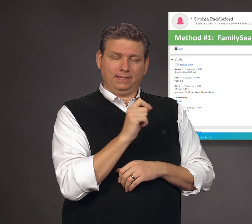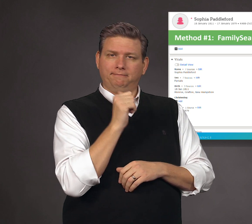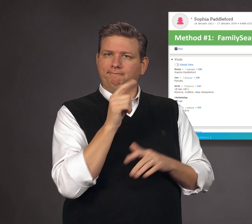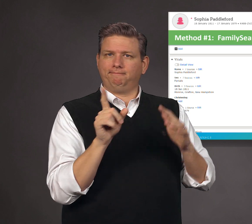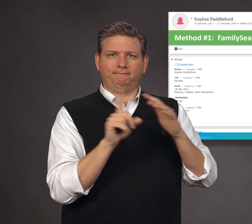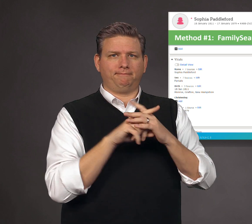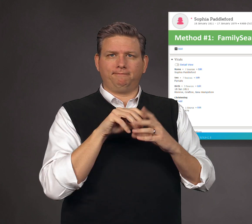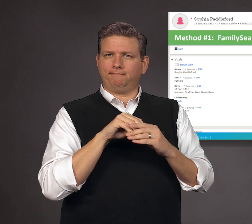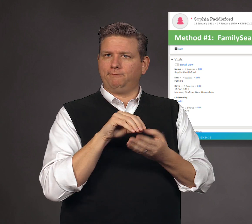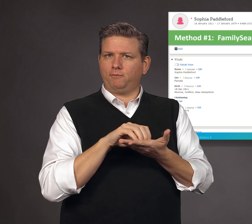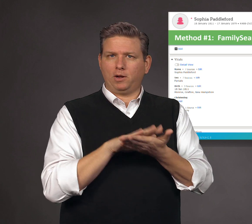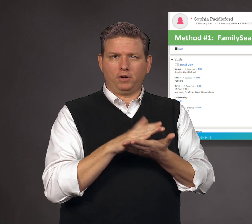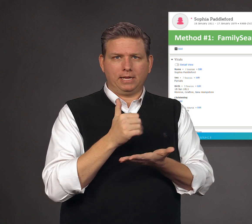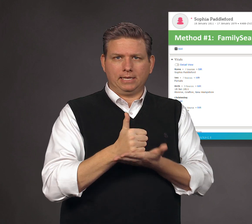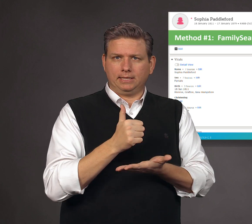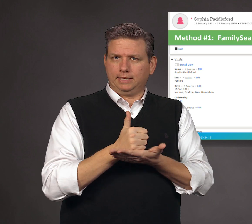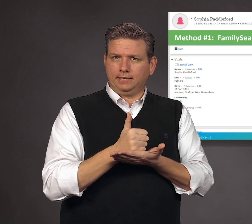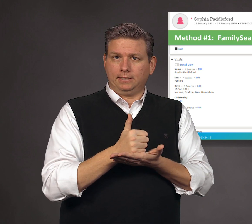record hints.